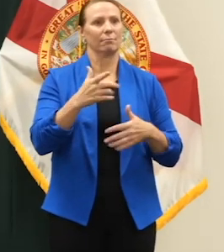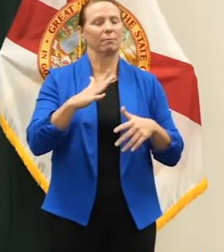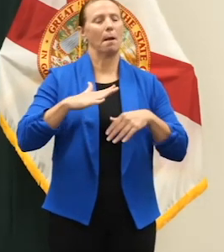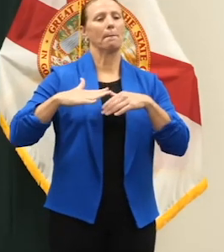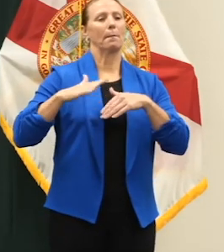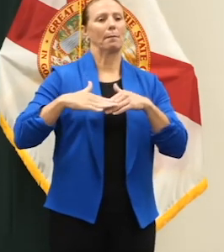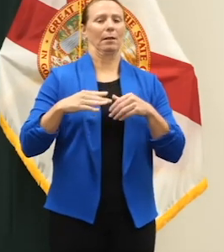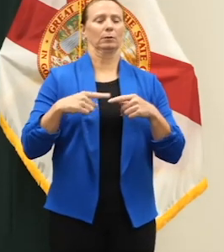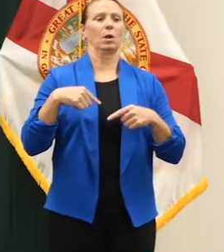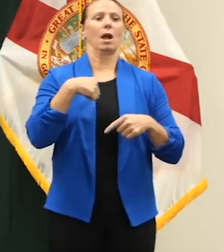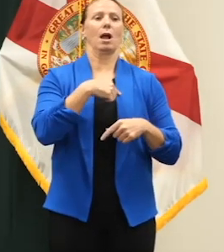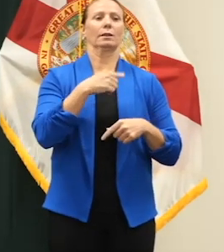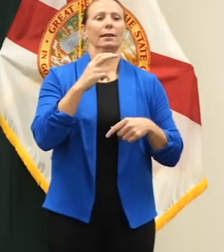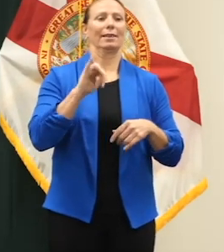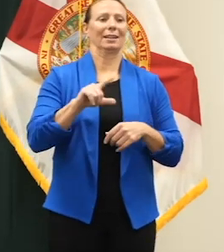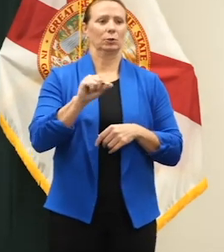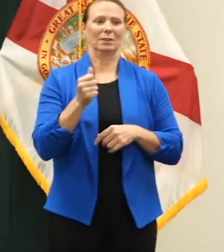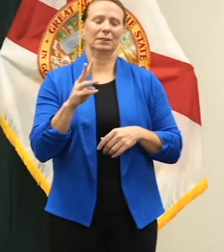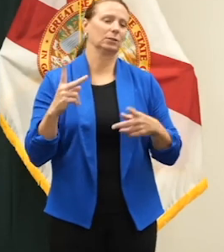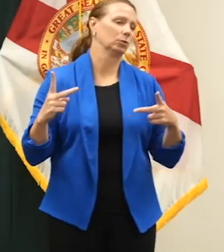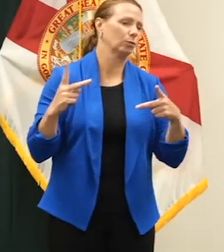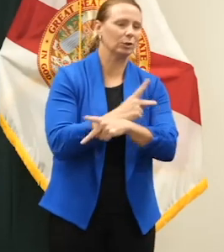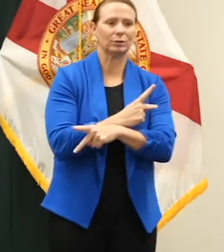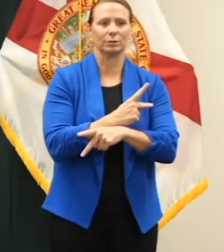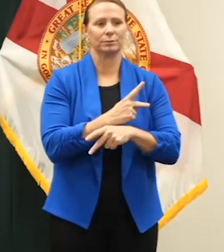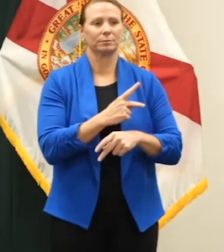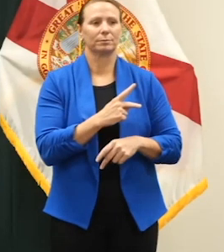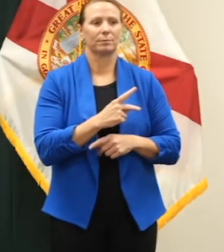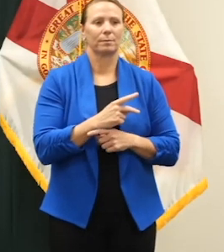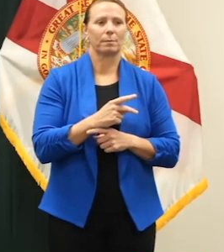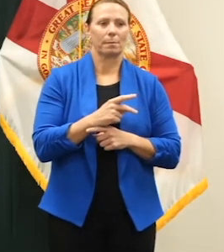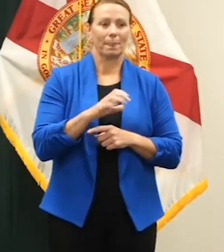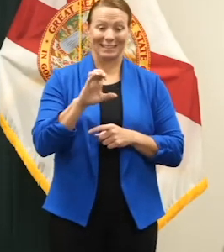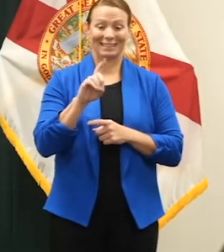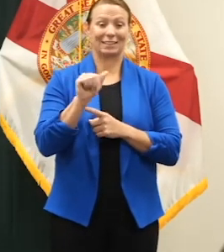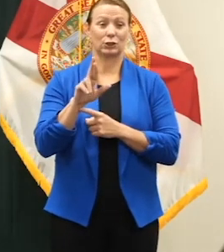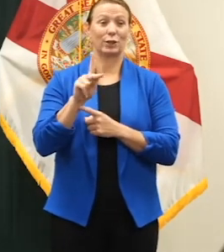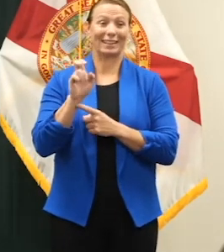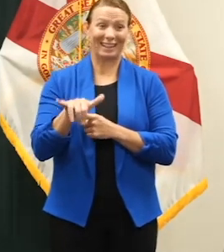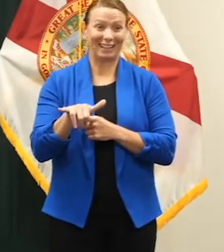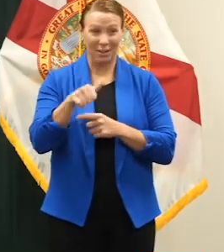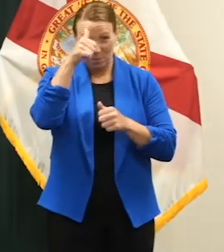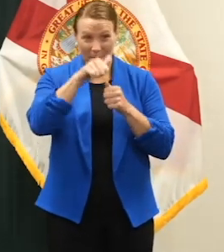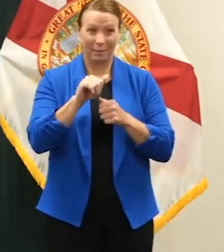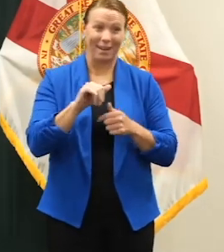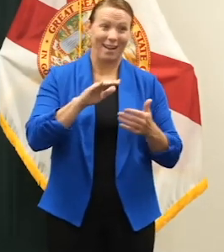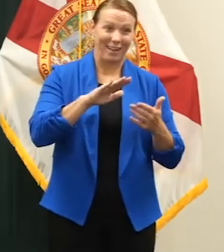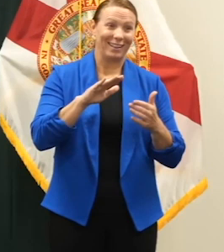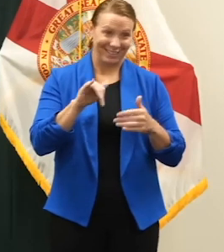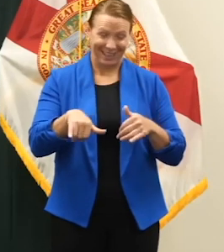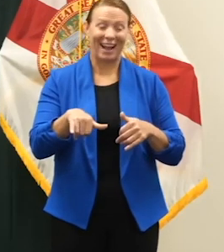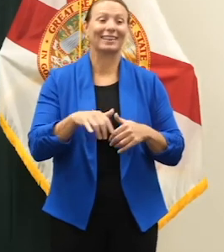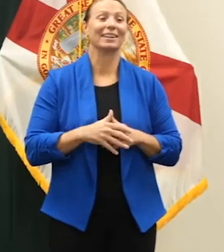Hermine was a little bit rougher. But the folks out there in Cedar Key, they remember that. The folks in Yankeetown, they remember that. So I can't stress this